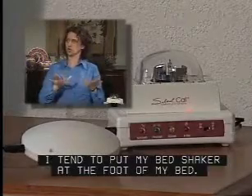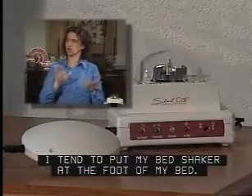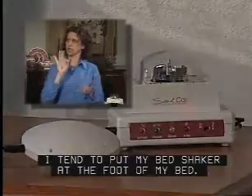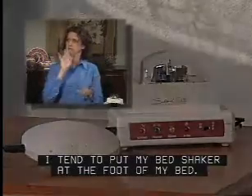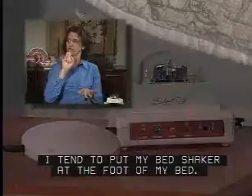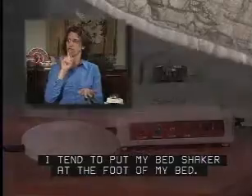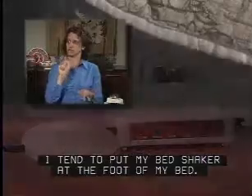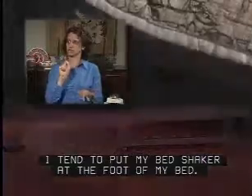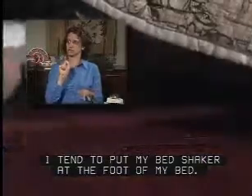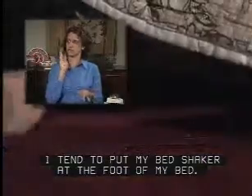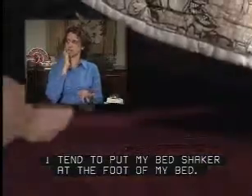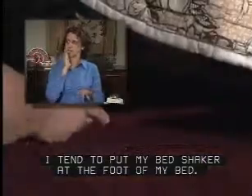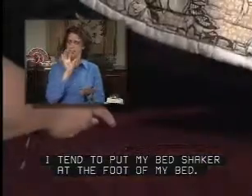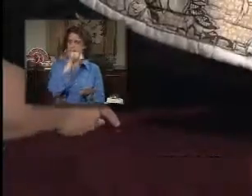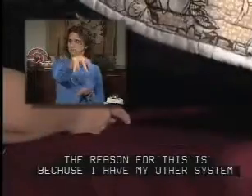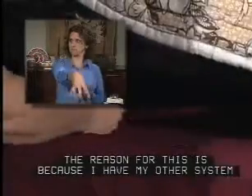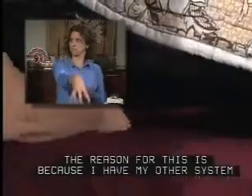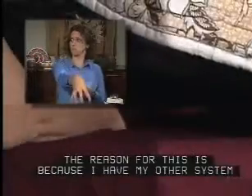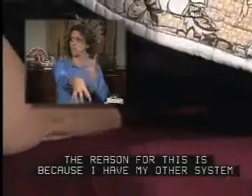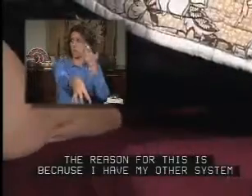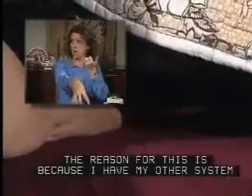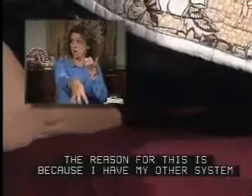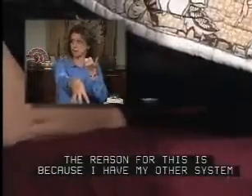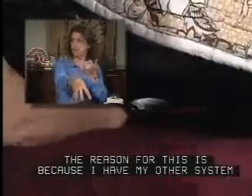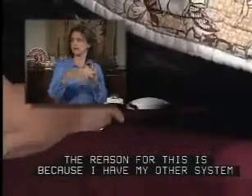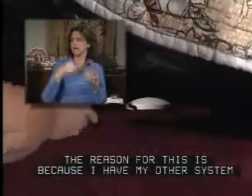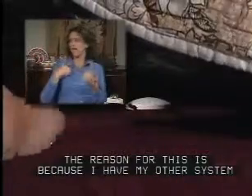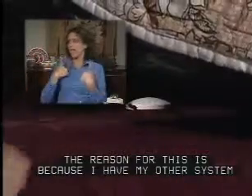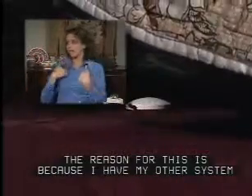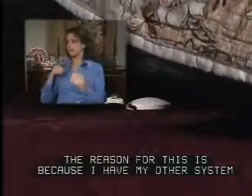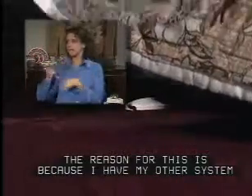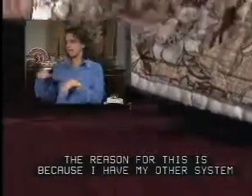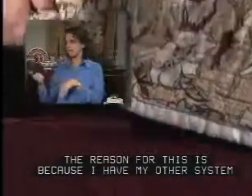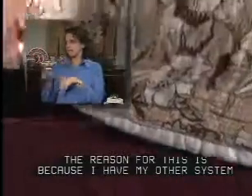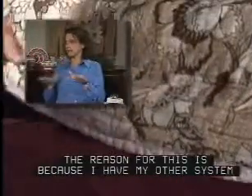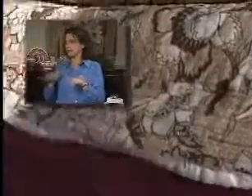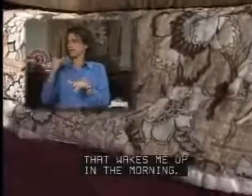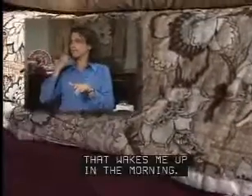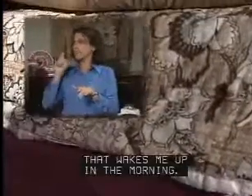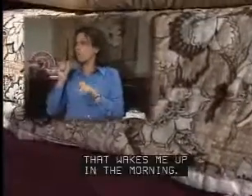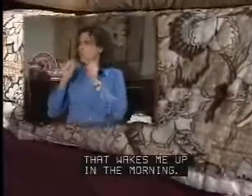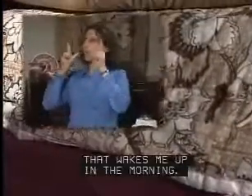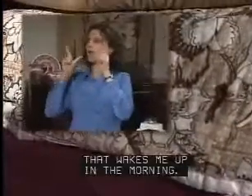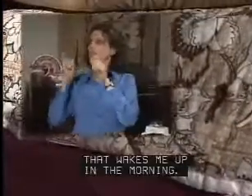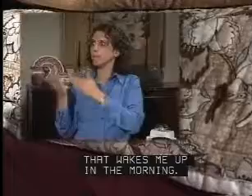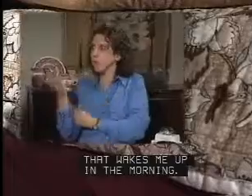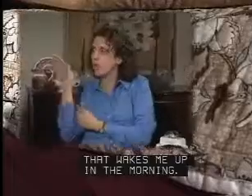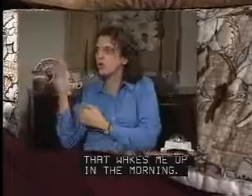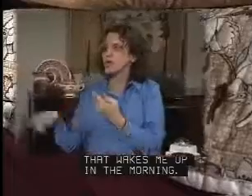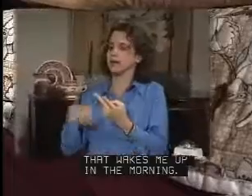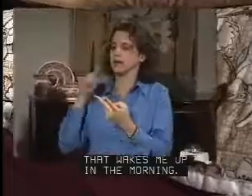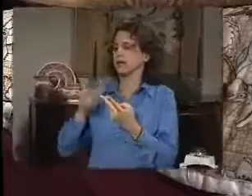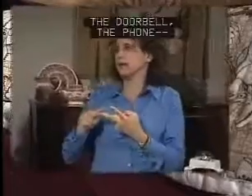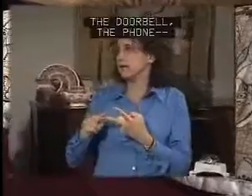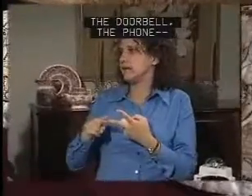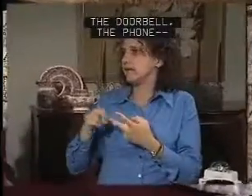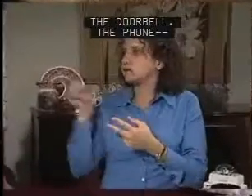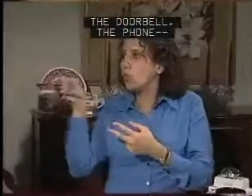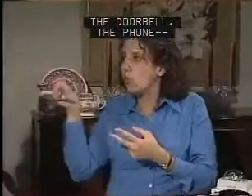of my bed. The reason for this is because I have my other system that wakes me up in the morning, the doorbell,